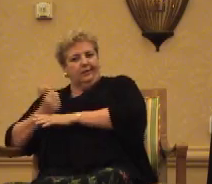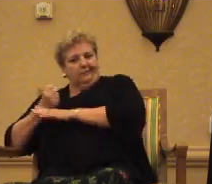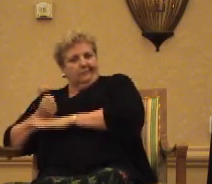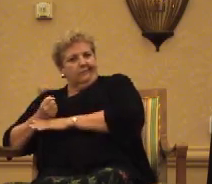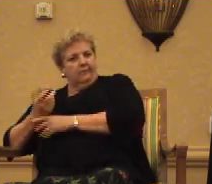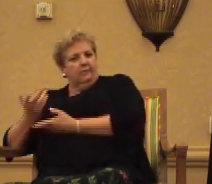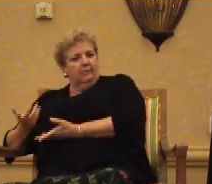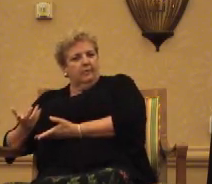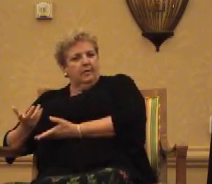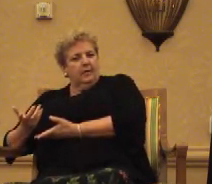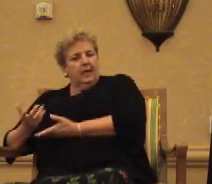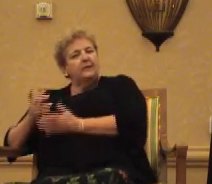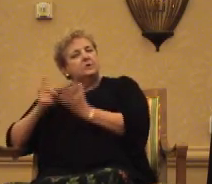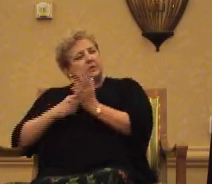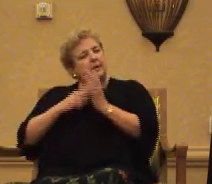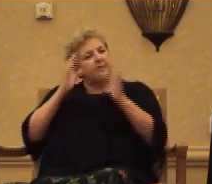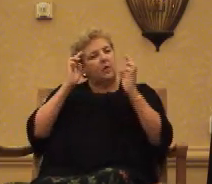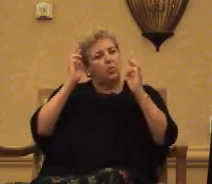I worry about that. I don't know how I got off of that.